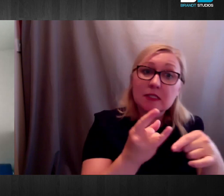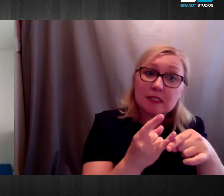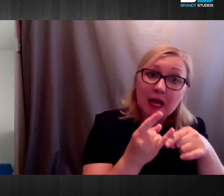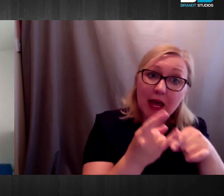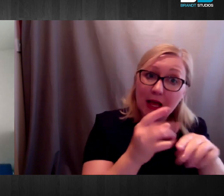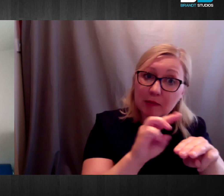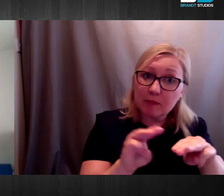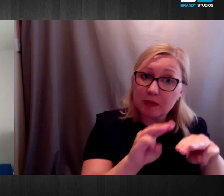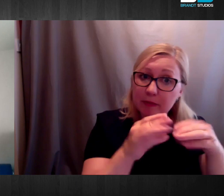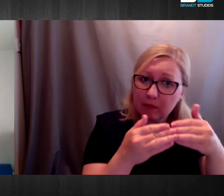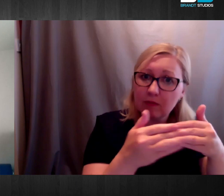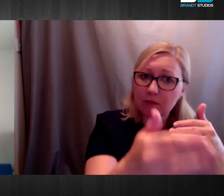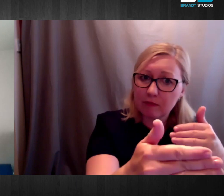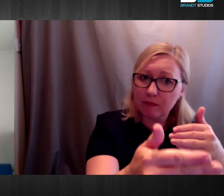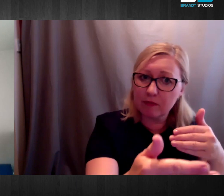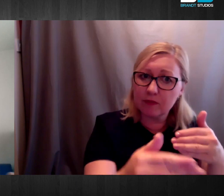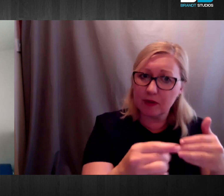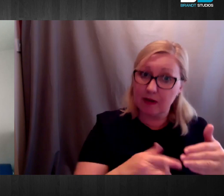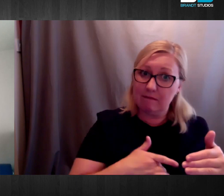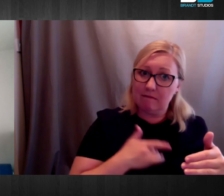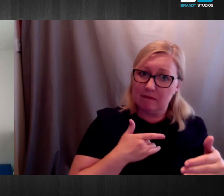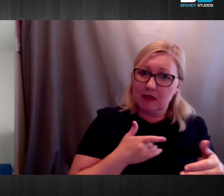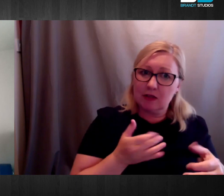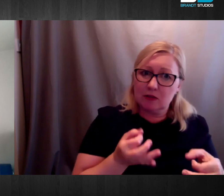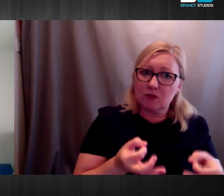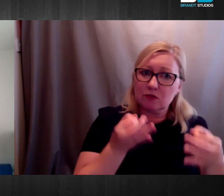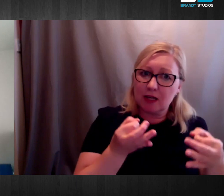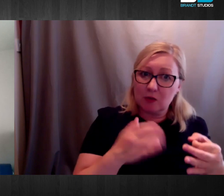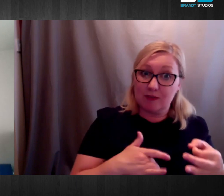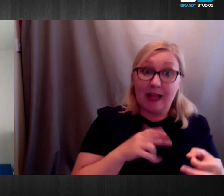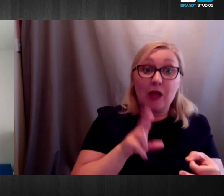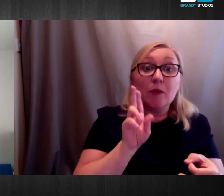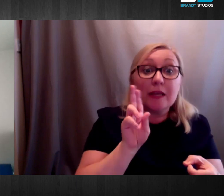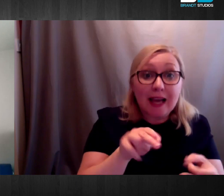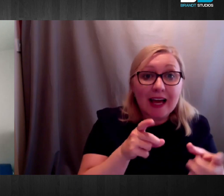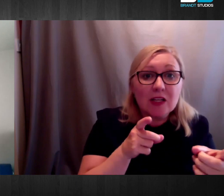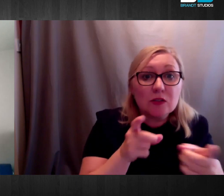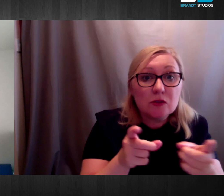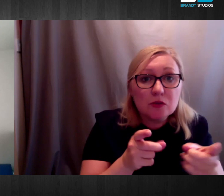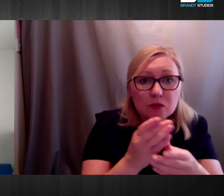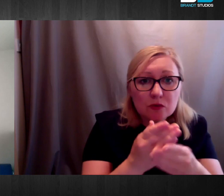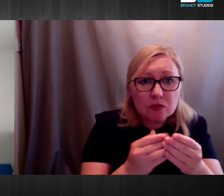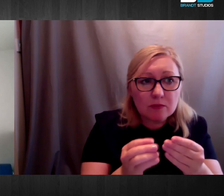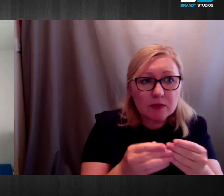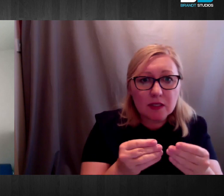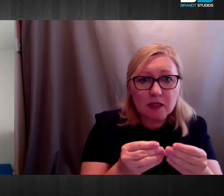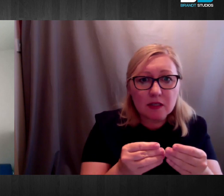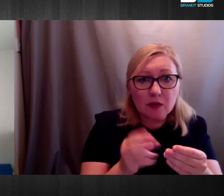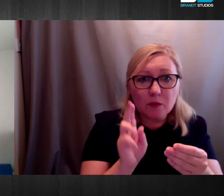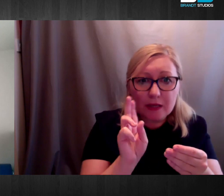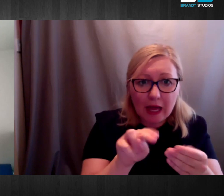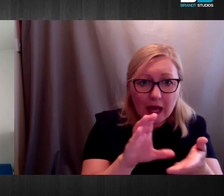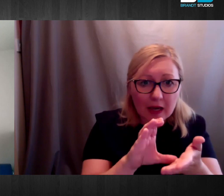great feeling, because there's something we can do, that's something we can contribute. And I've really found that